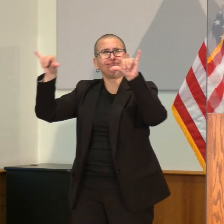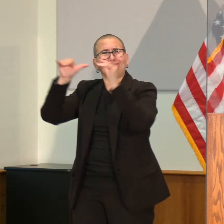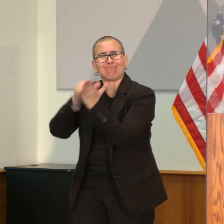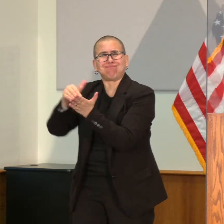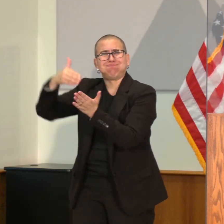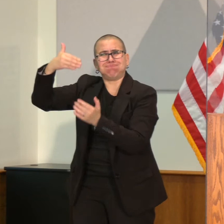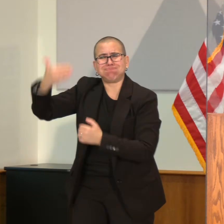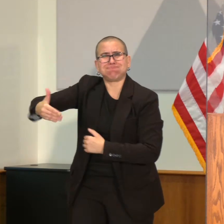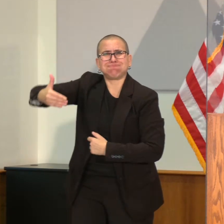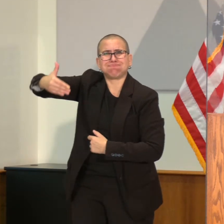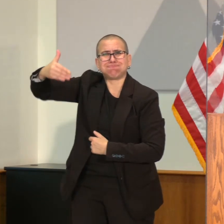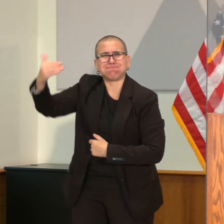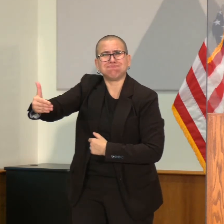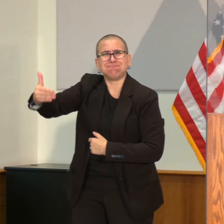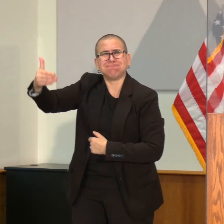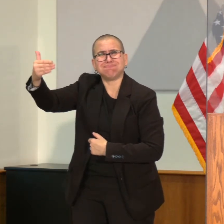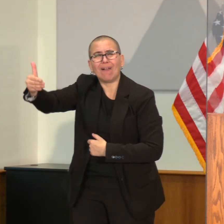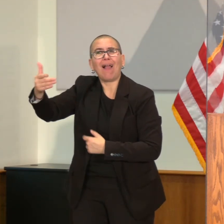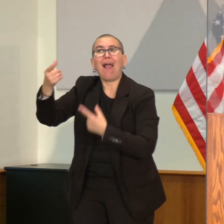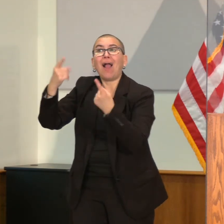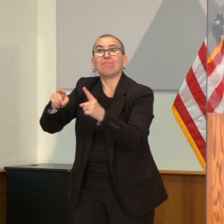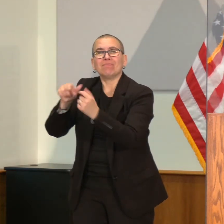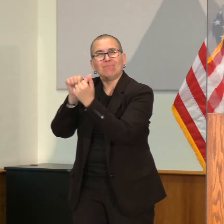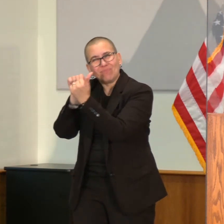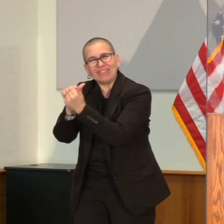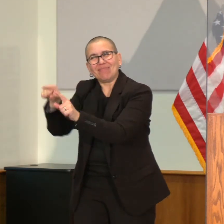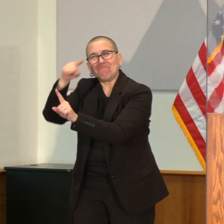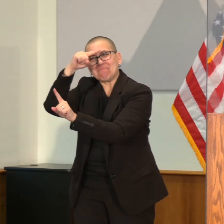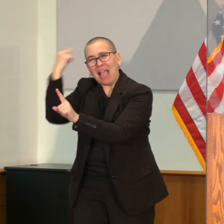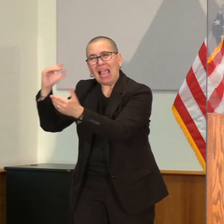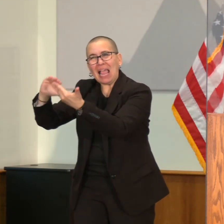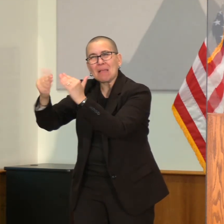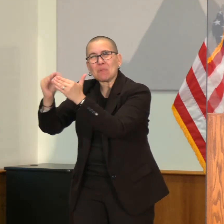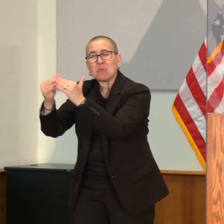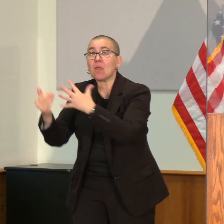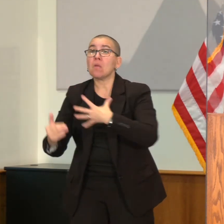that is a poor use of our highly trained,